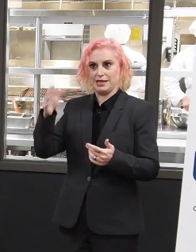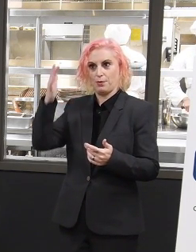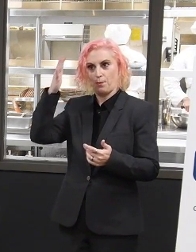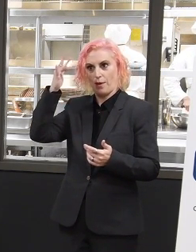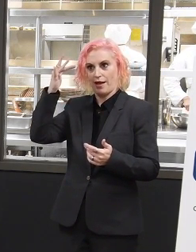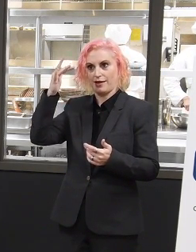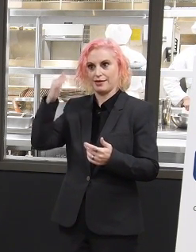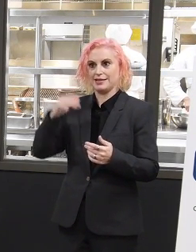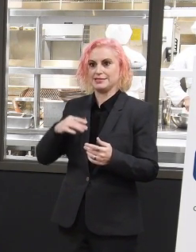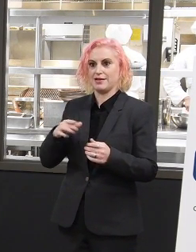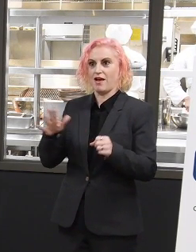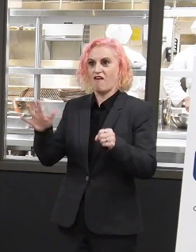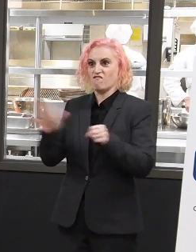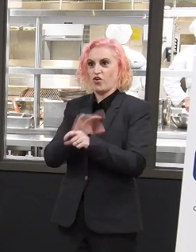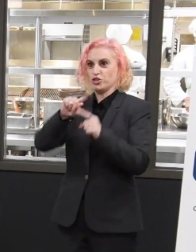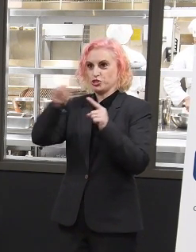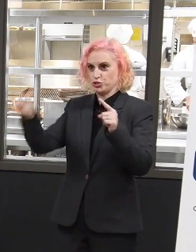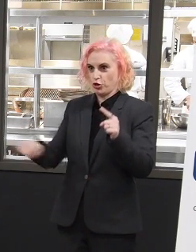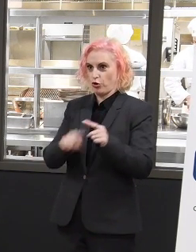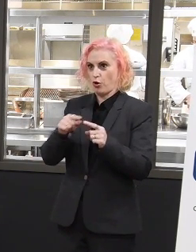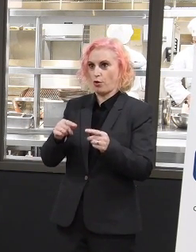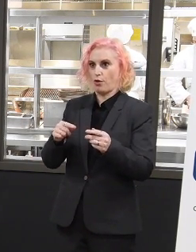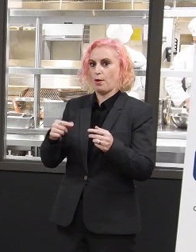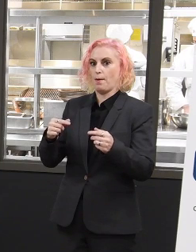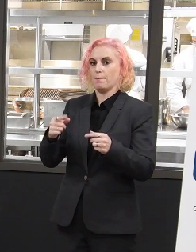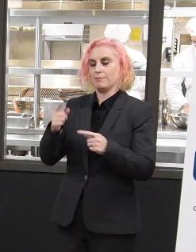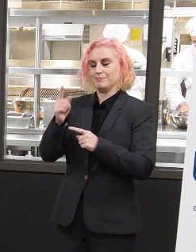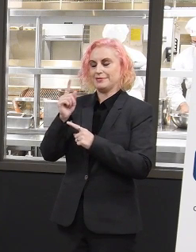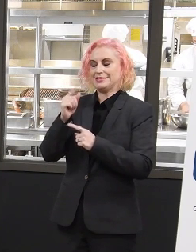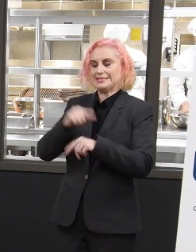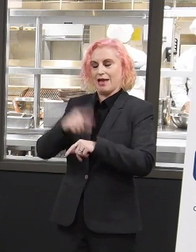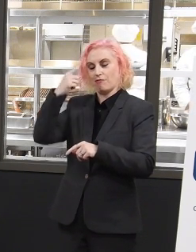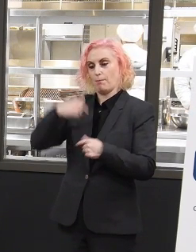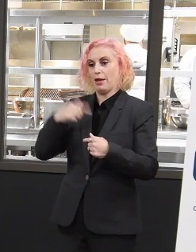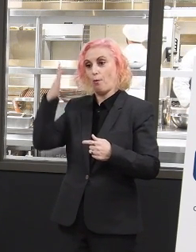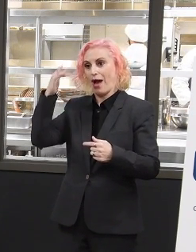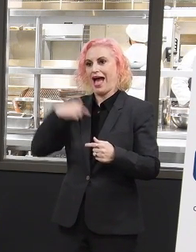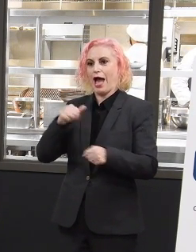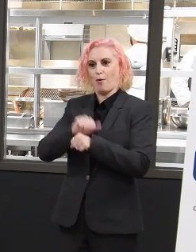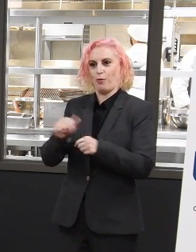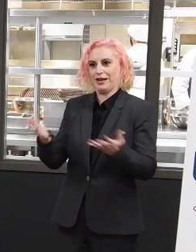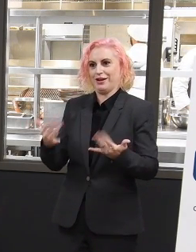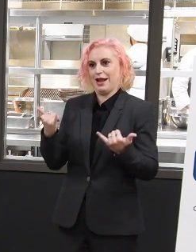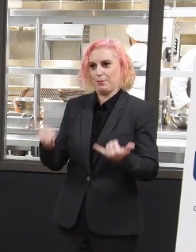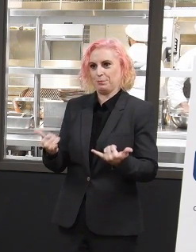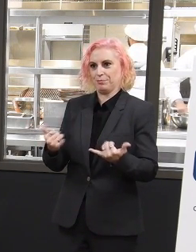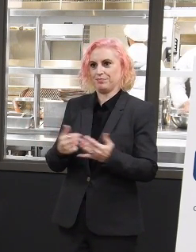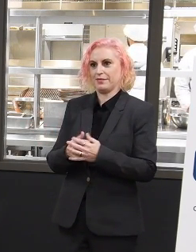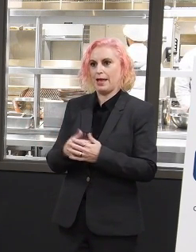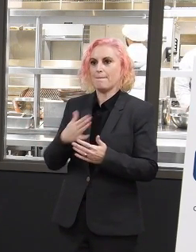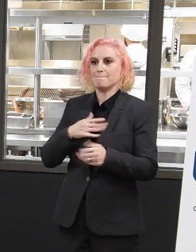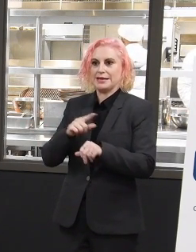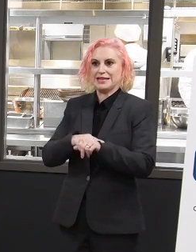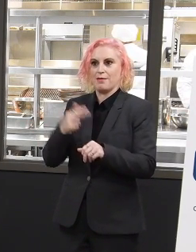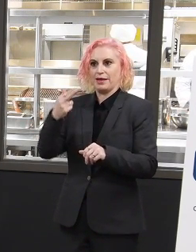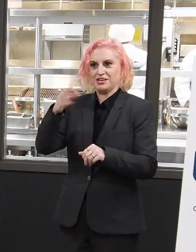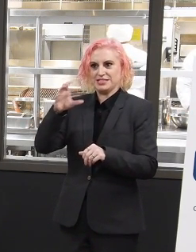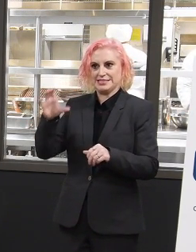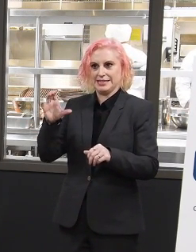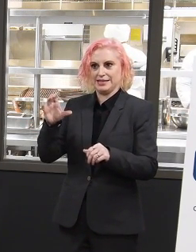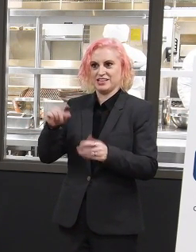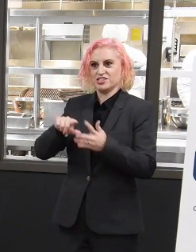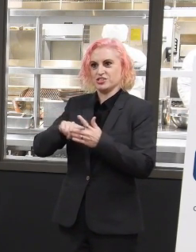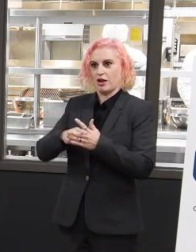this is a full circle moment for me because I actually work here now. Yes. So my time at Howard Community